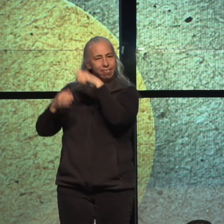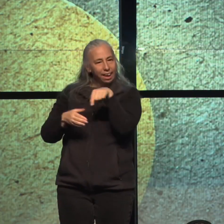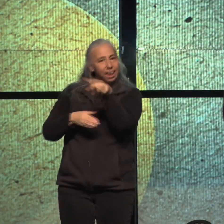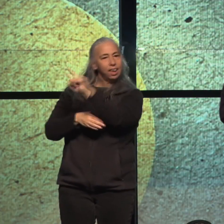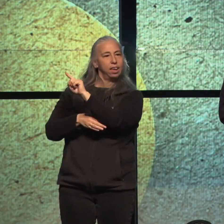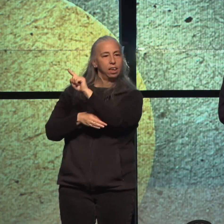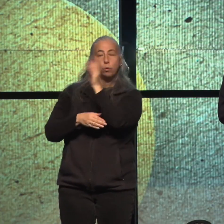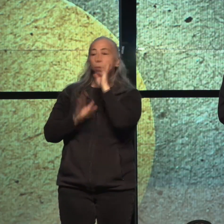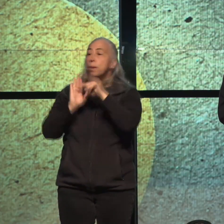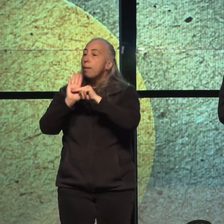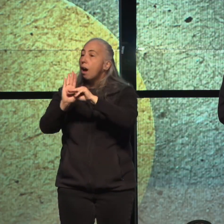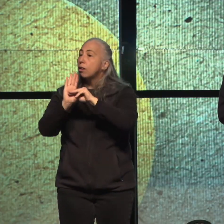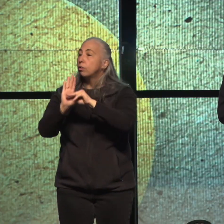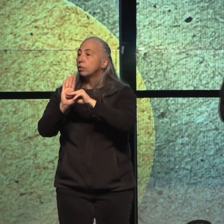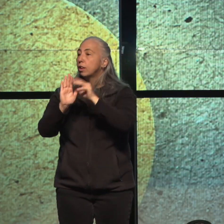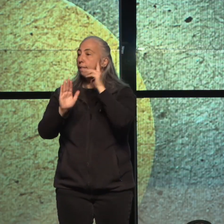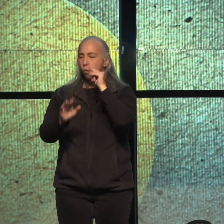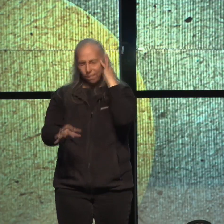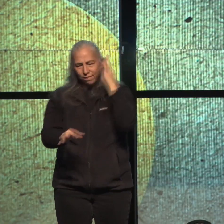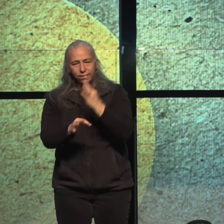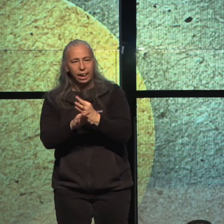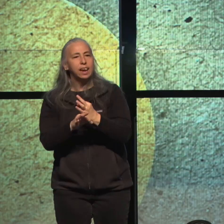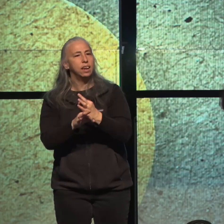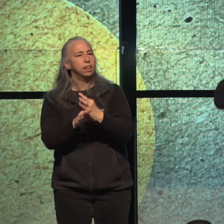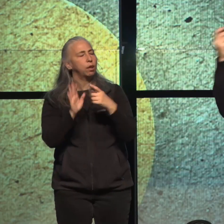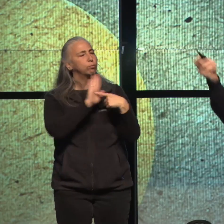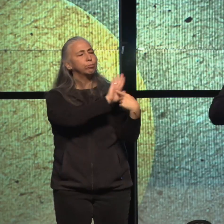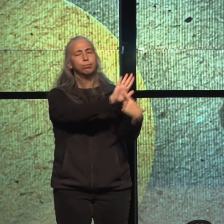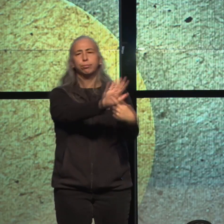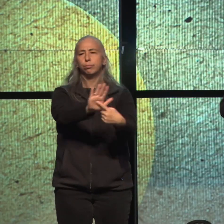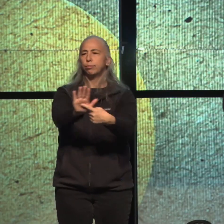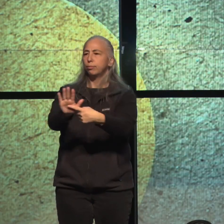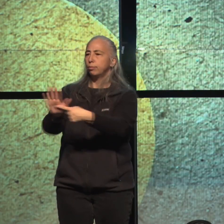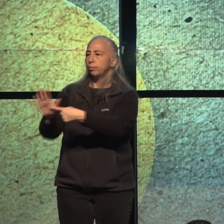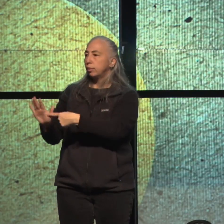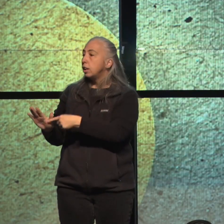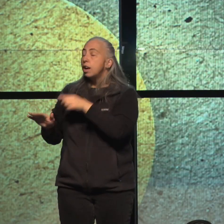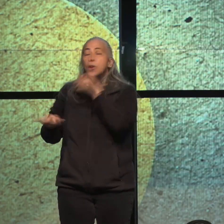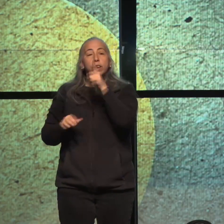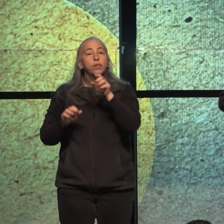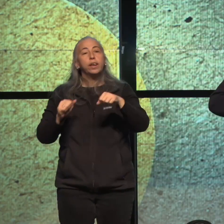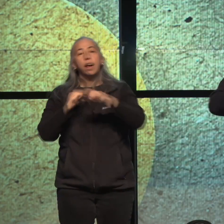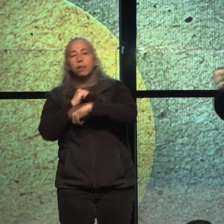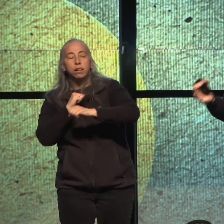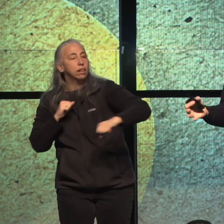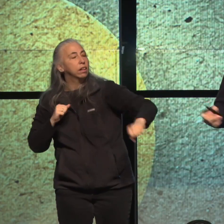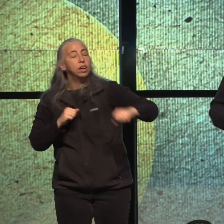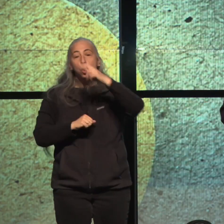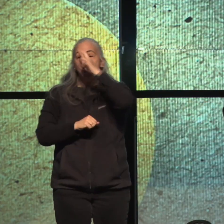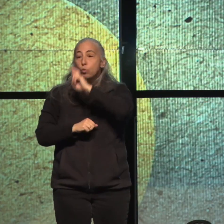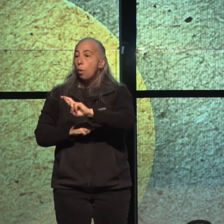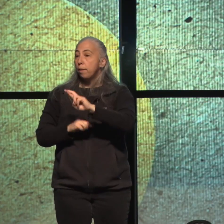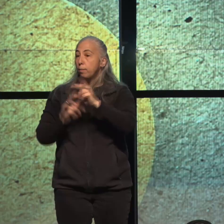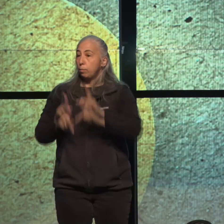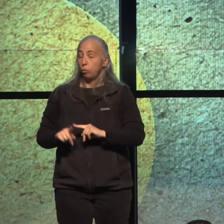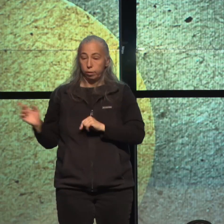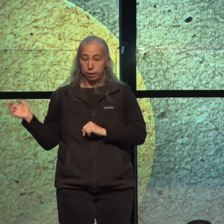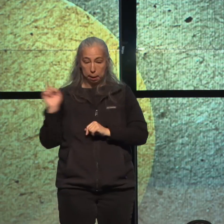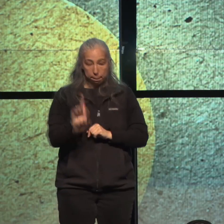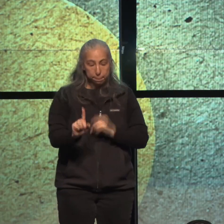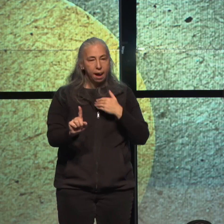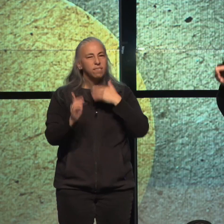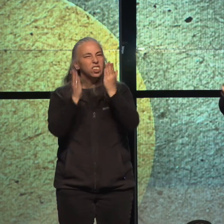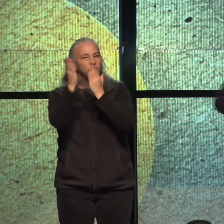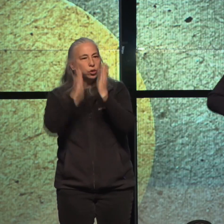like. The Roman centurion, I mean, we could go on and on and on. The Roman centurion comes, he has a servant,